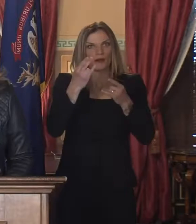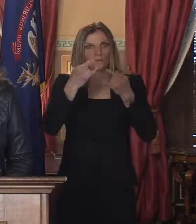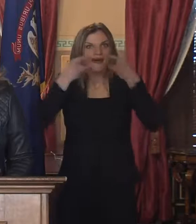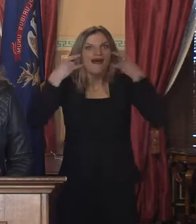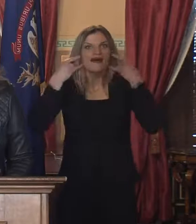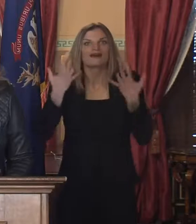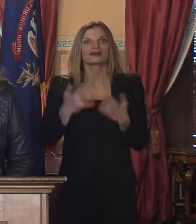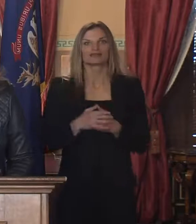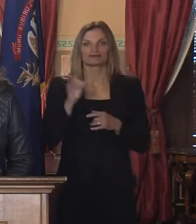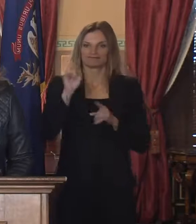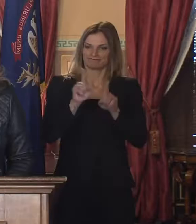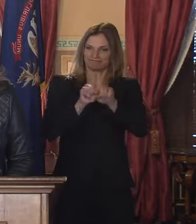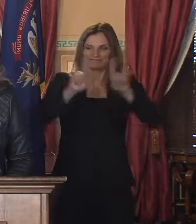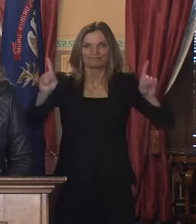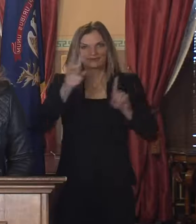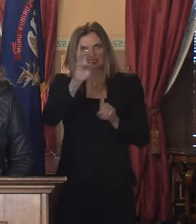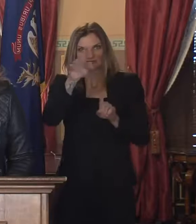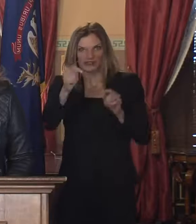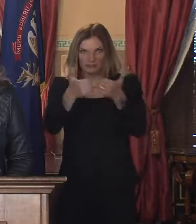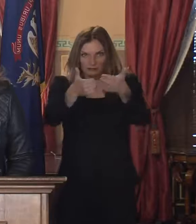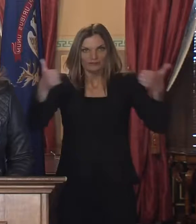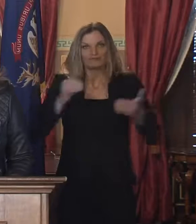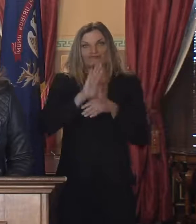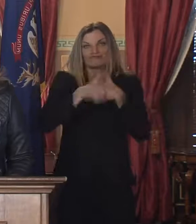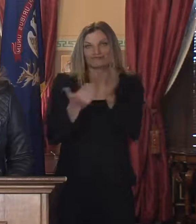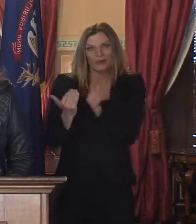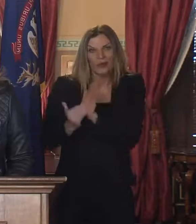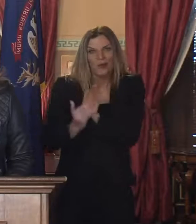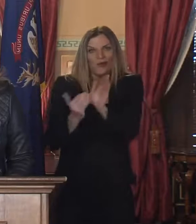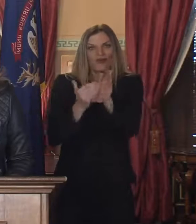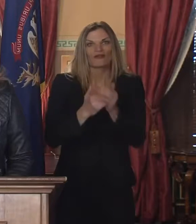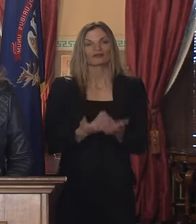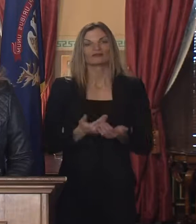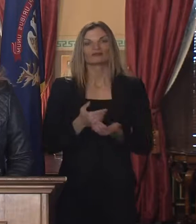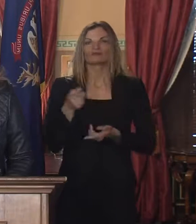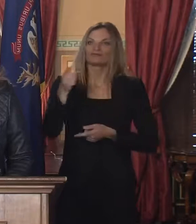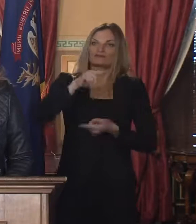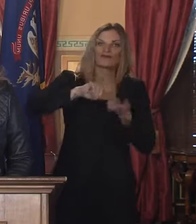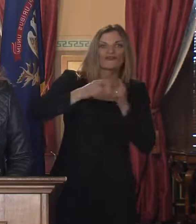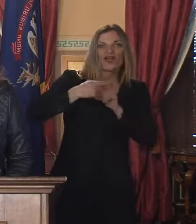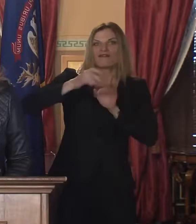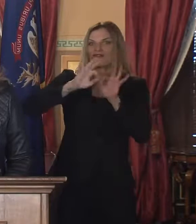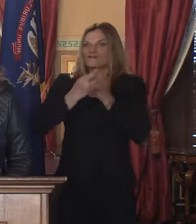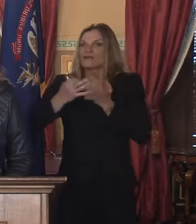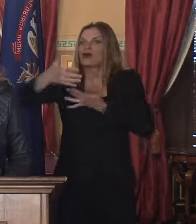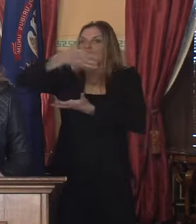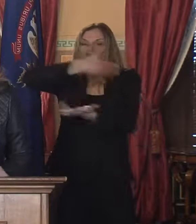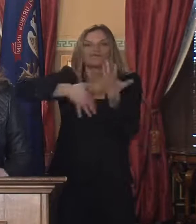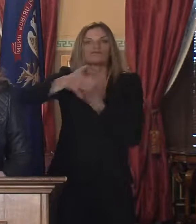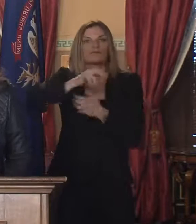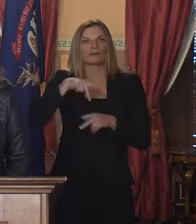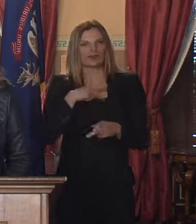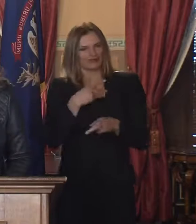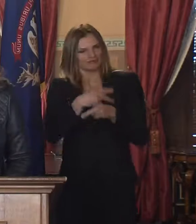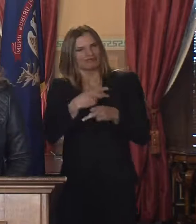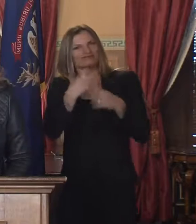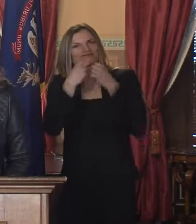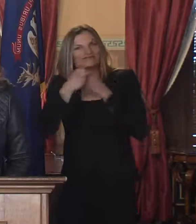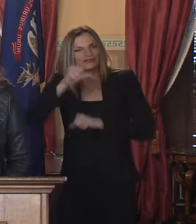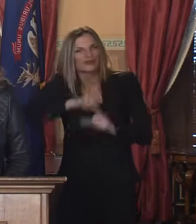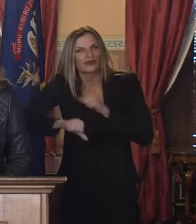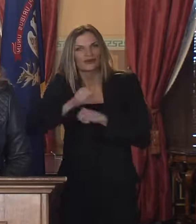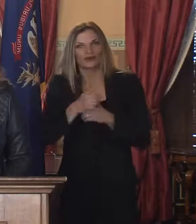mask, stay 6 feet apart, wash your hands frequently, and look out for your neighbors. We are